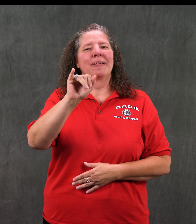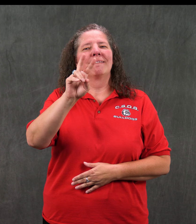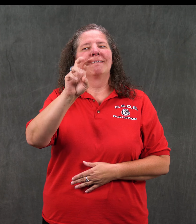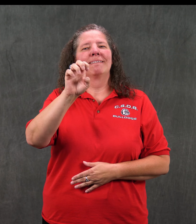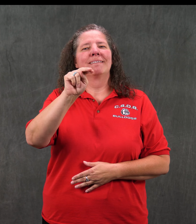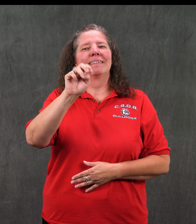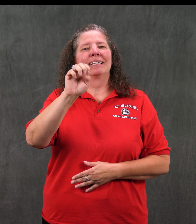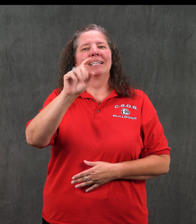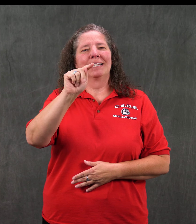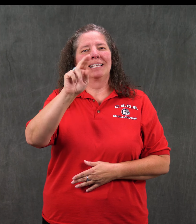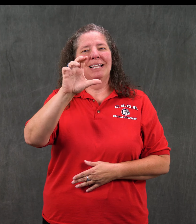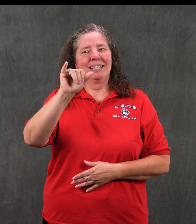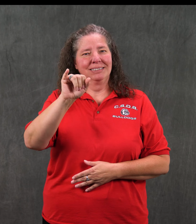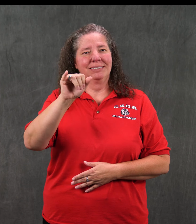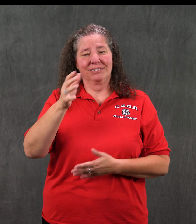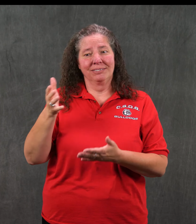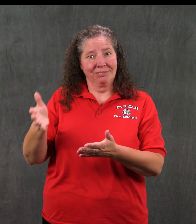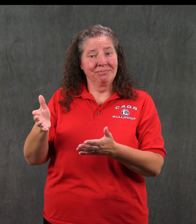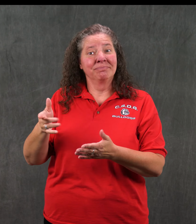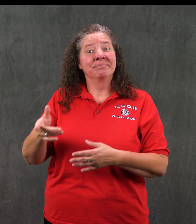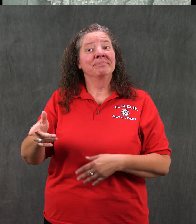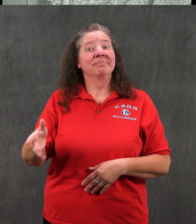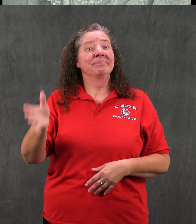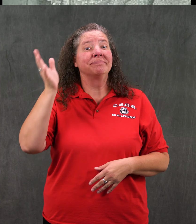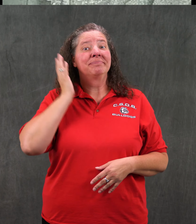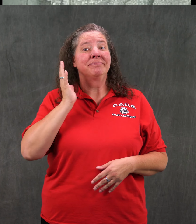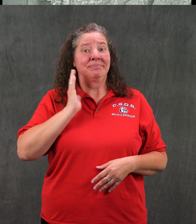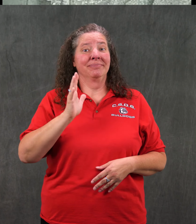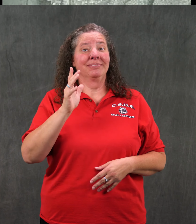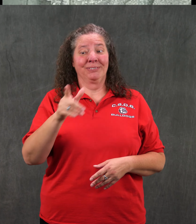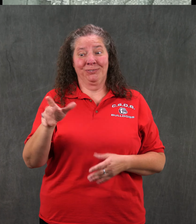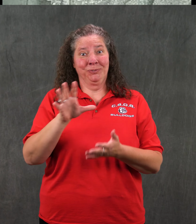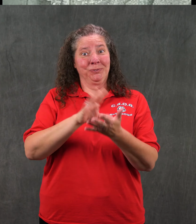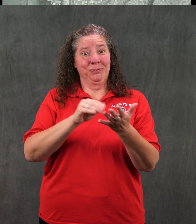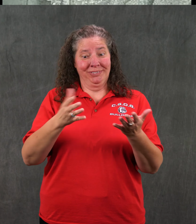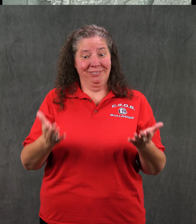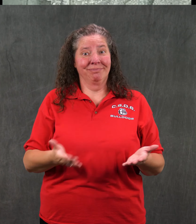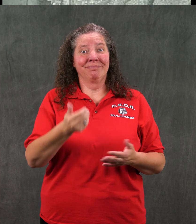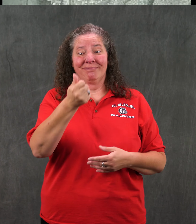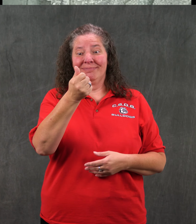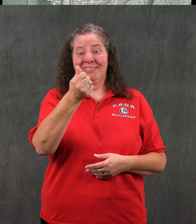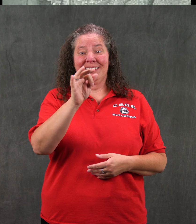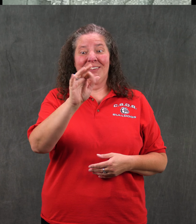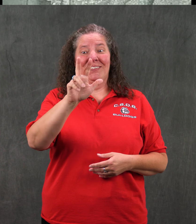School for the Blind in 1936. Top screen, a black-and-white photo of Bambi.